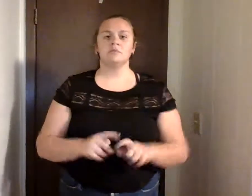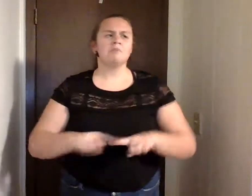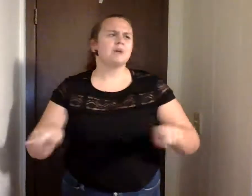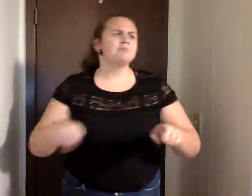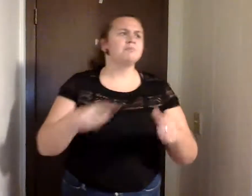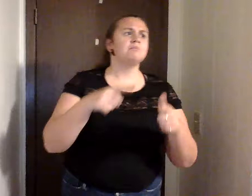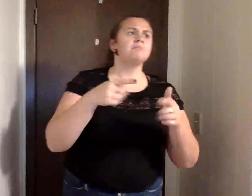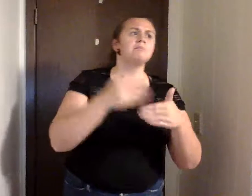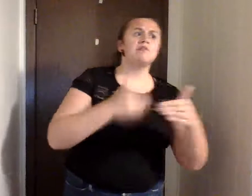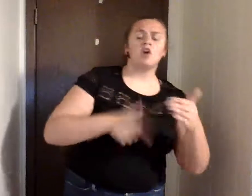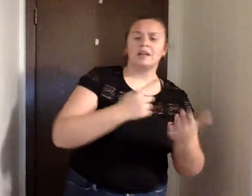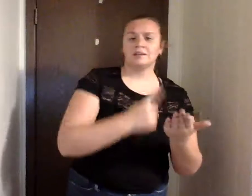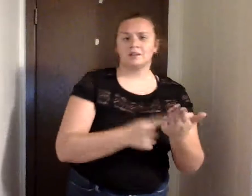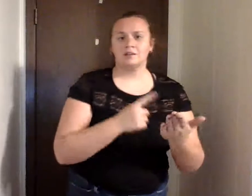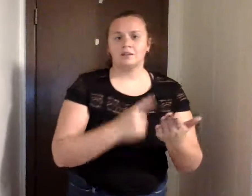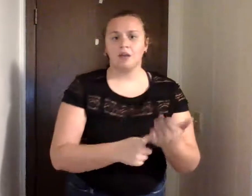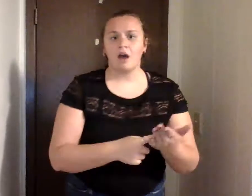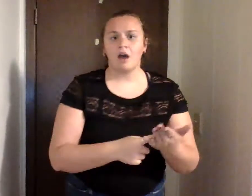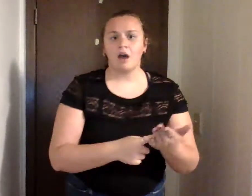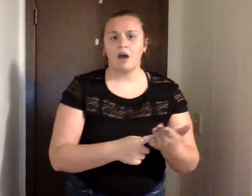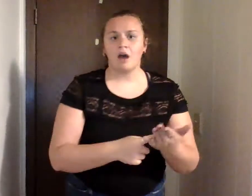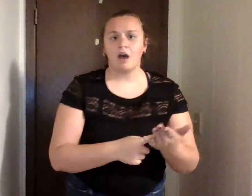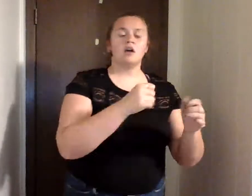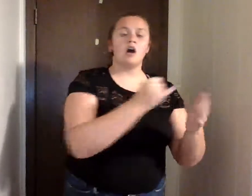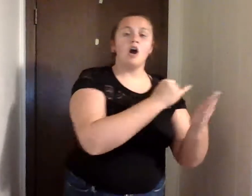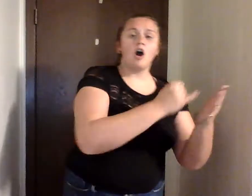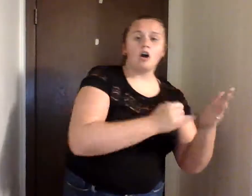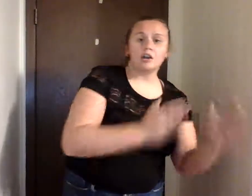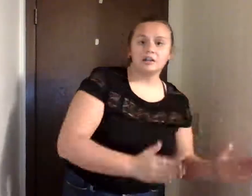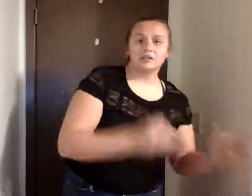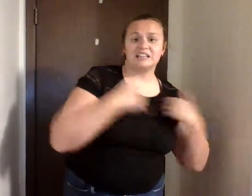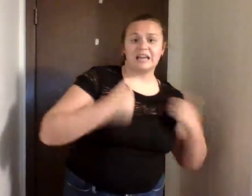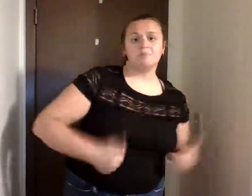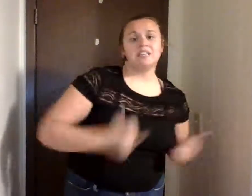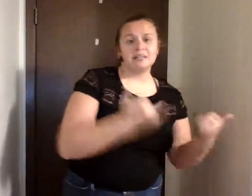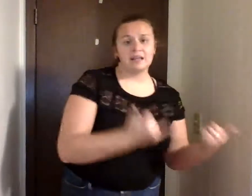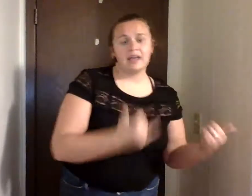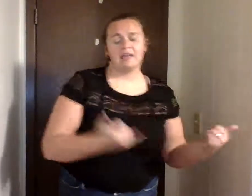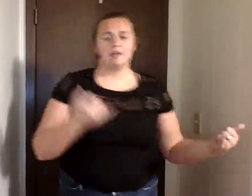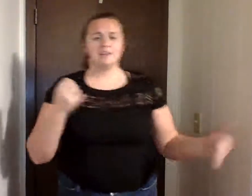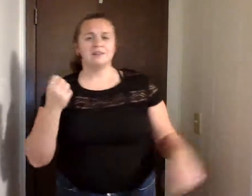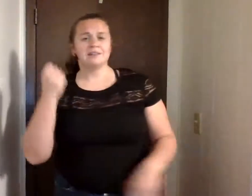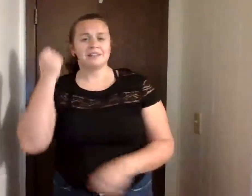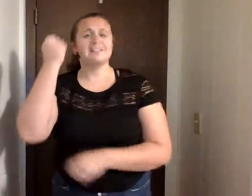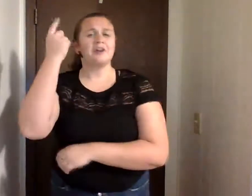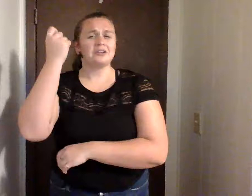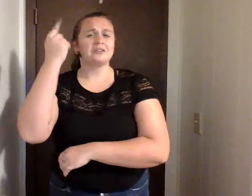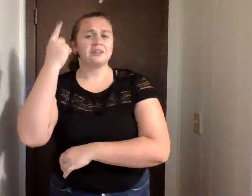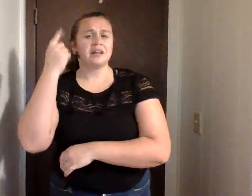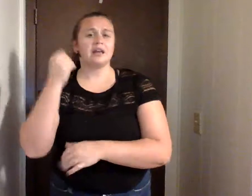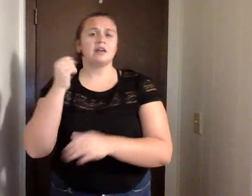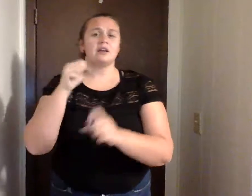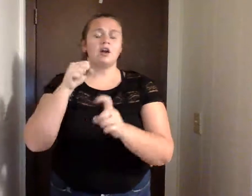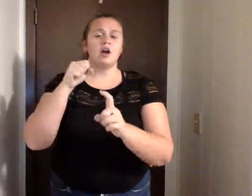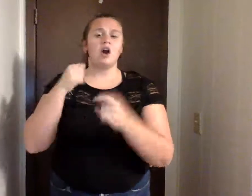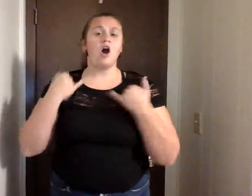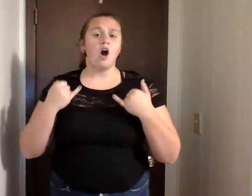get into showing you how artists are reclaiming anatomy today, it's important to understand how art influenced anatomy in the